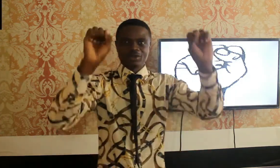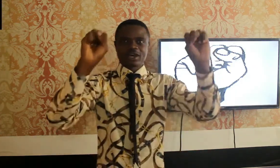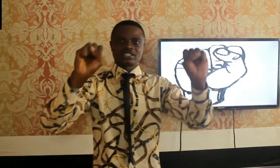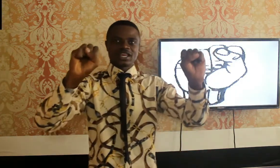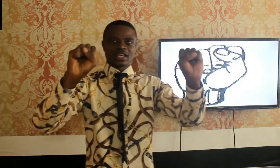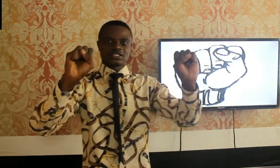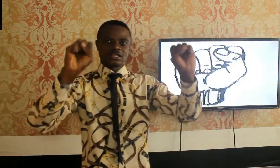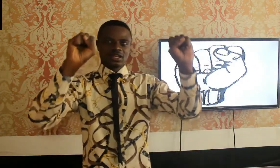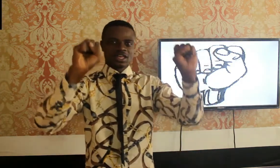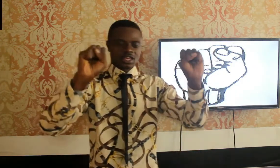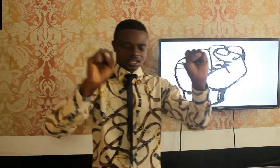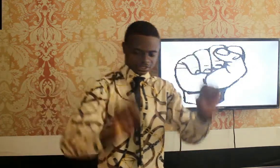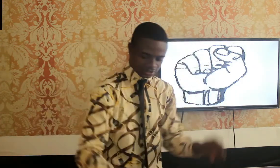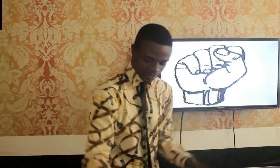you. That is S. S.